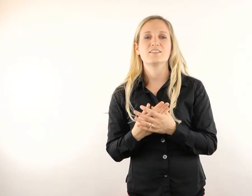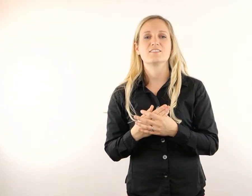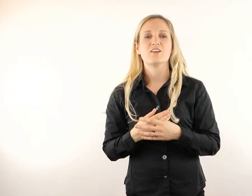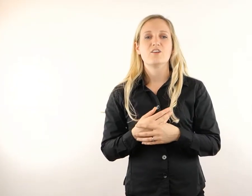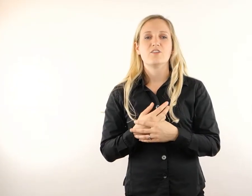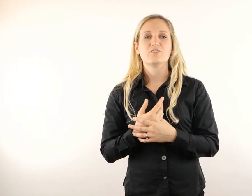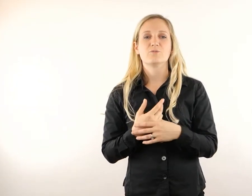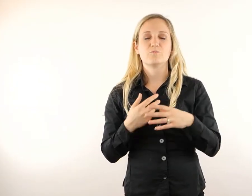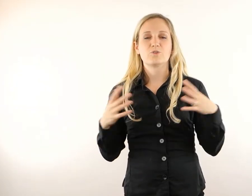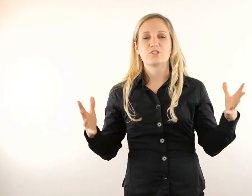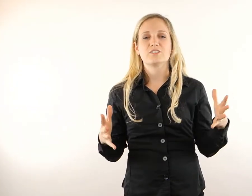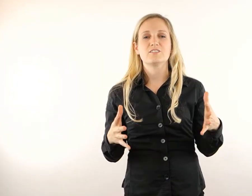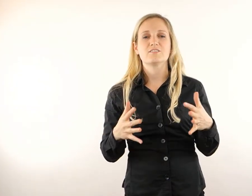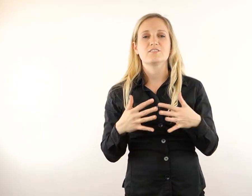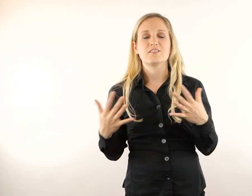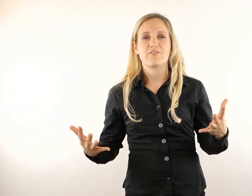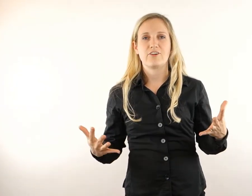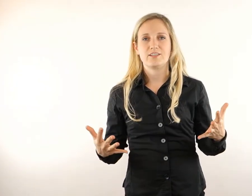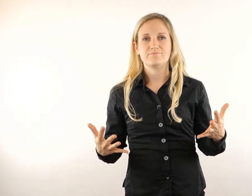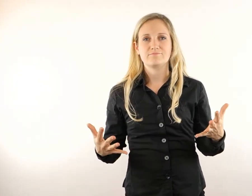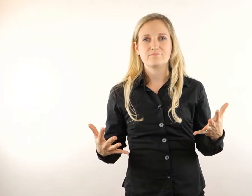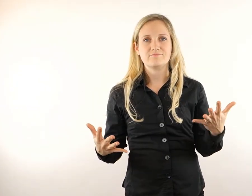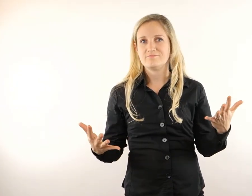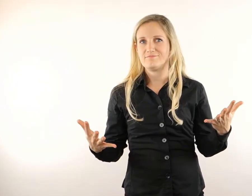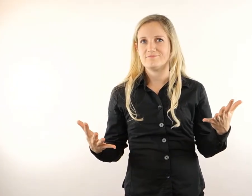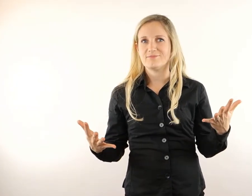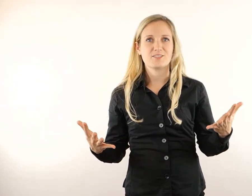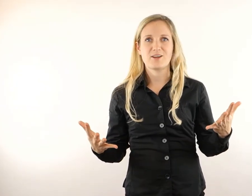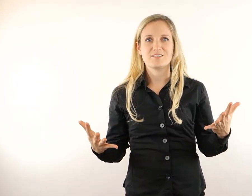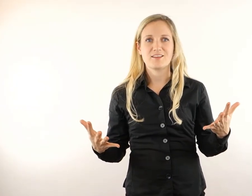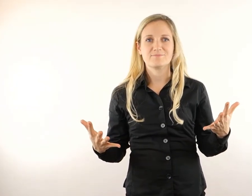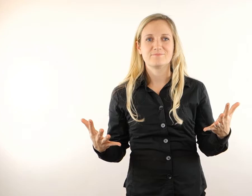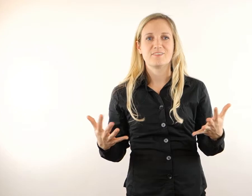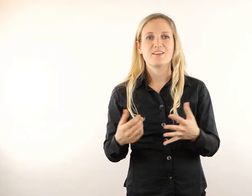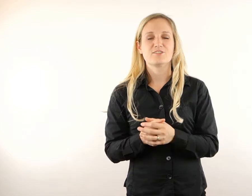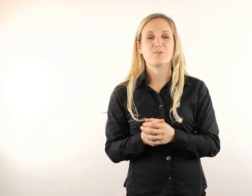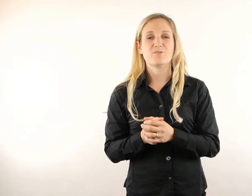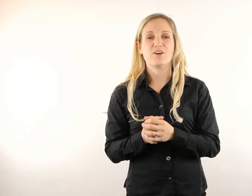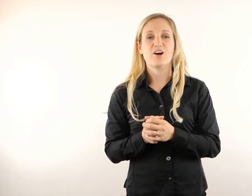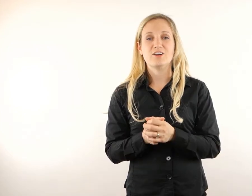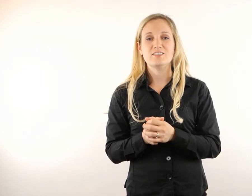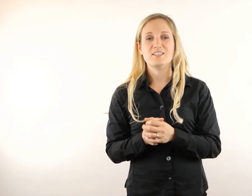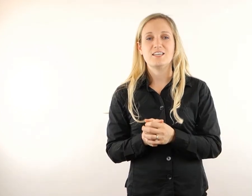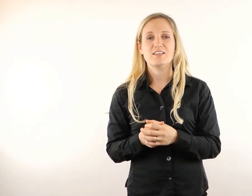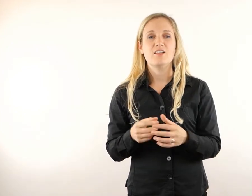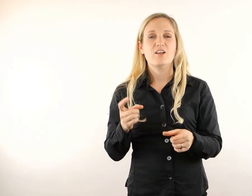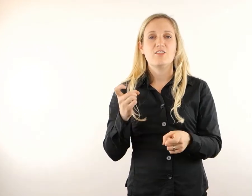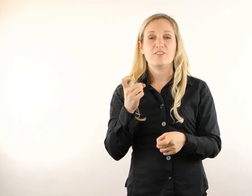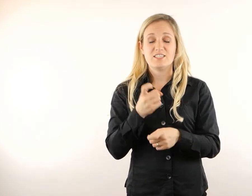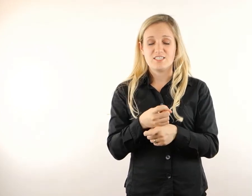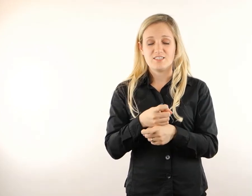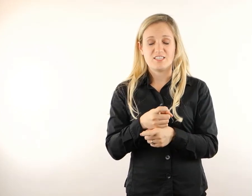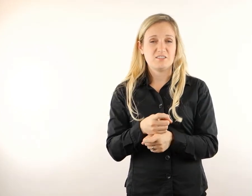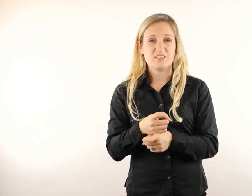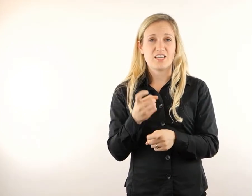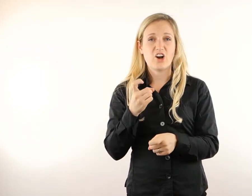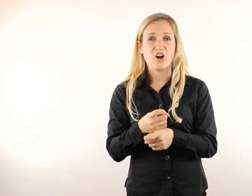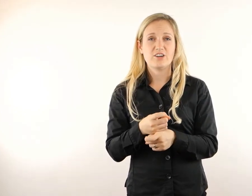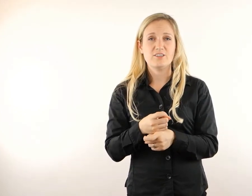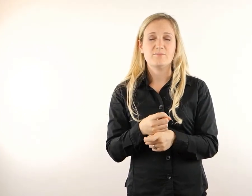is the worst suffering. That's what I sign. So the hardest thing, this is like hard, but it's